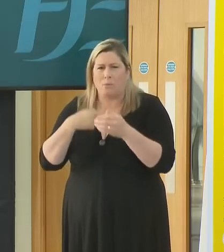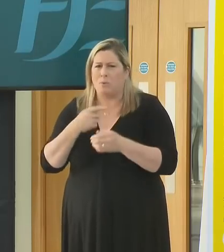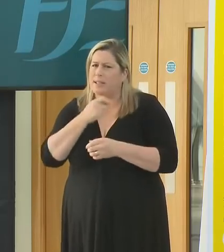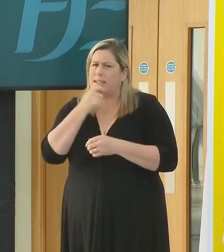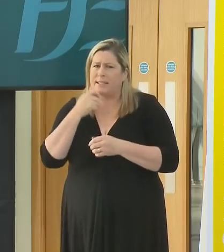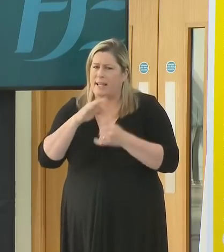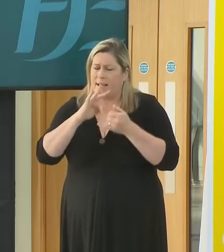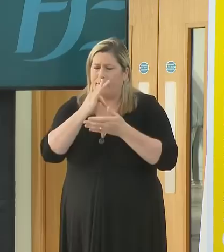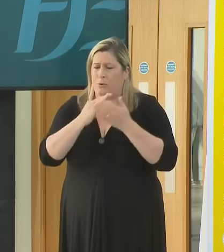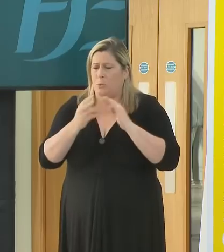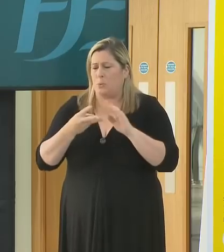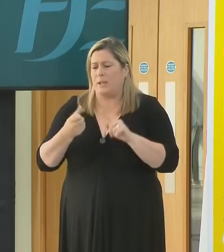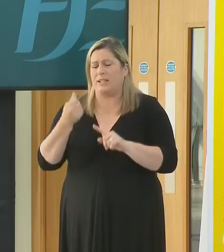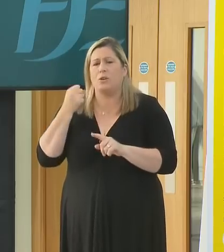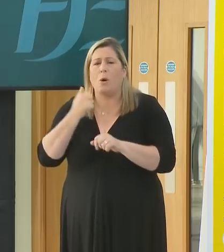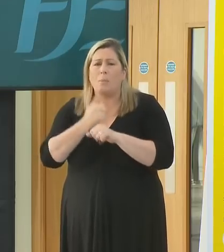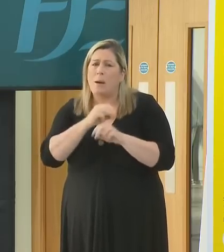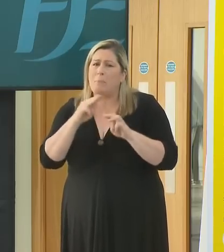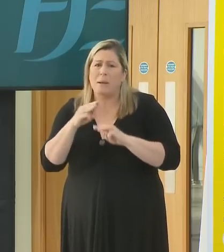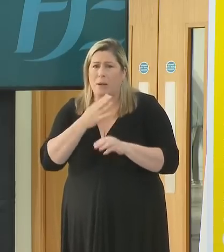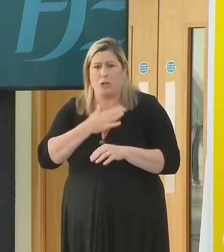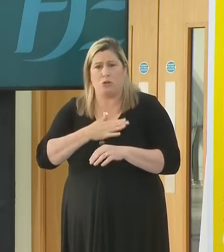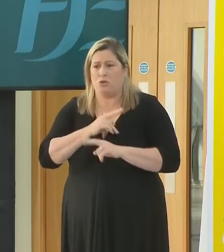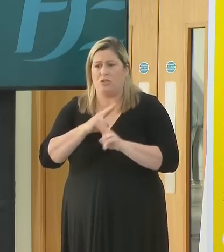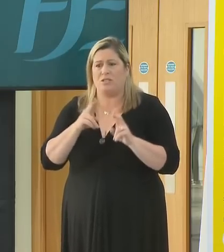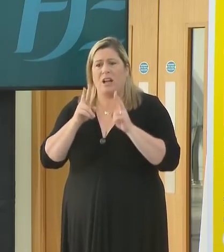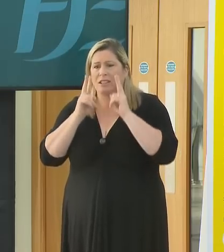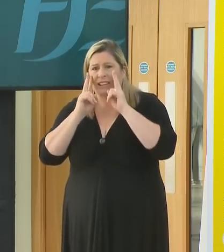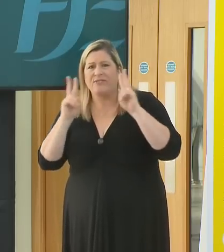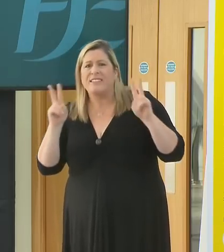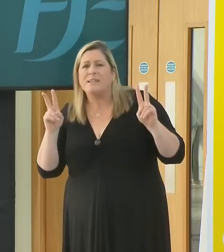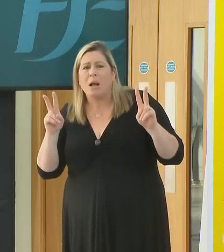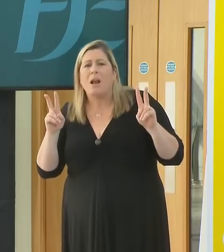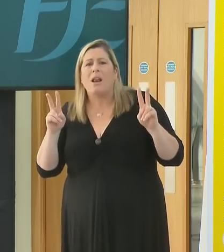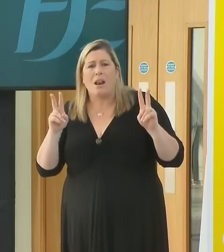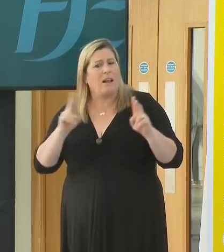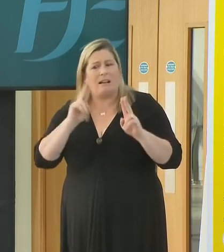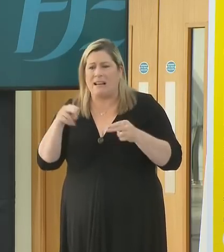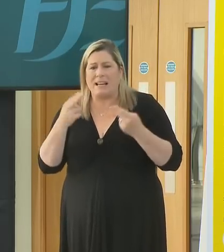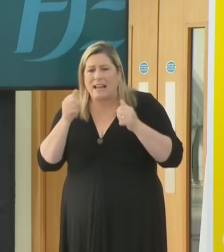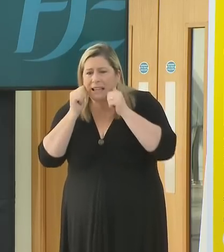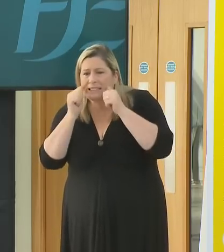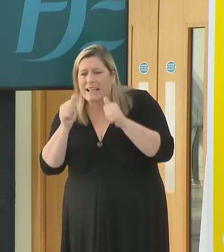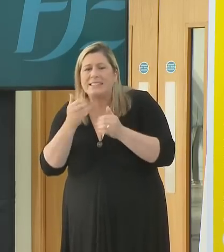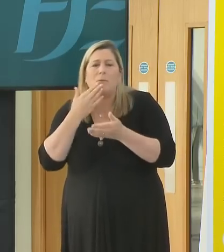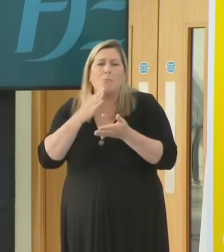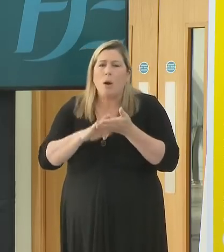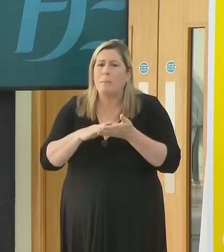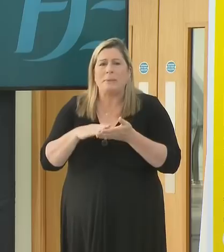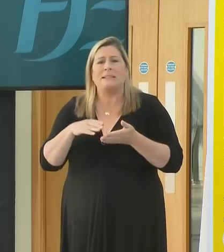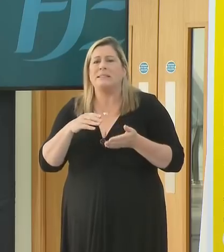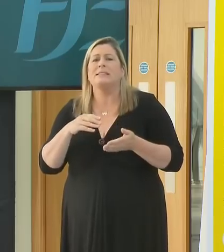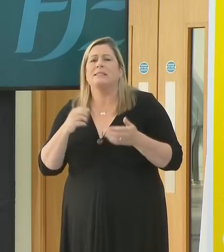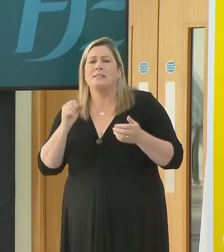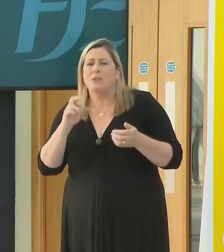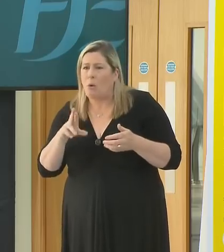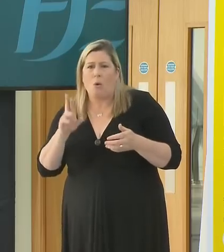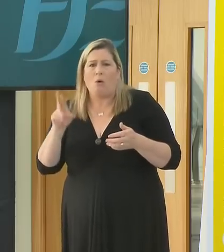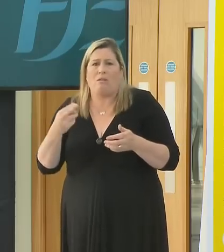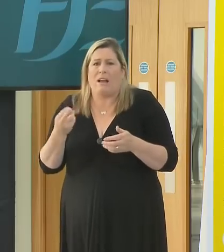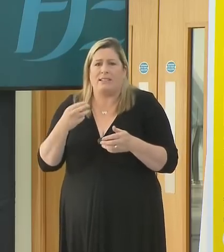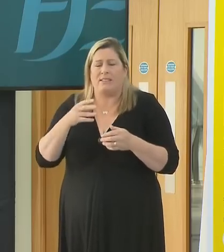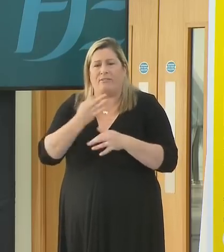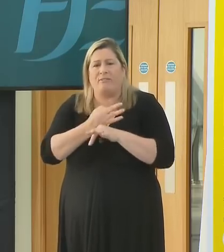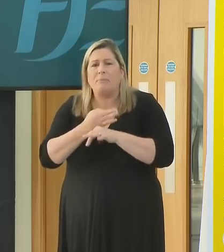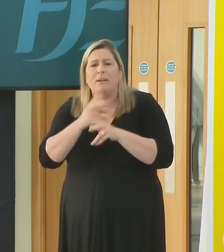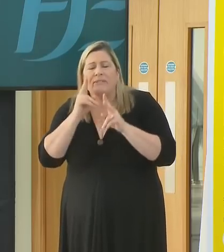the concern that we had around people just not being as visible, not being able to attend appointments as easily or have family visit as easily. So